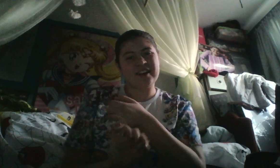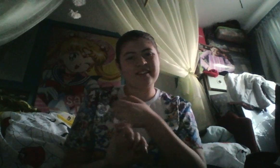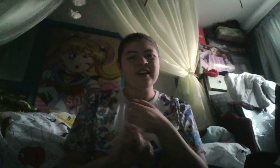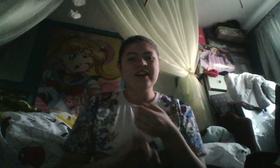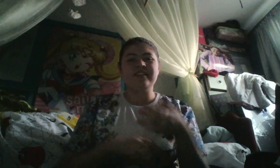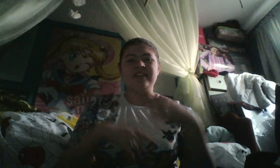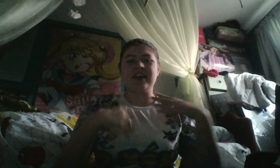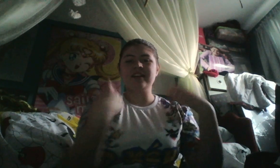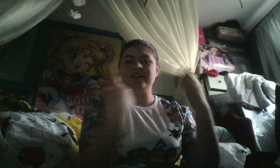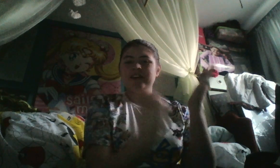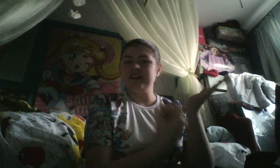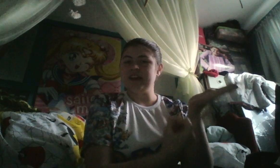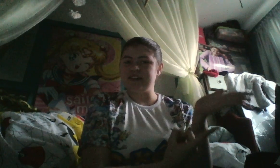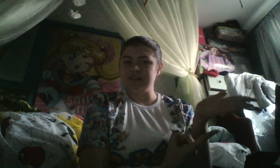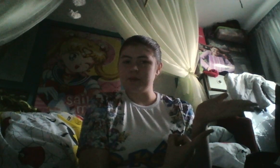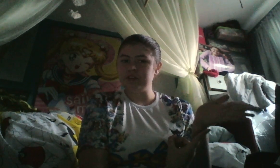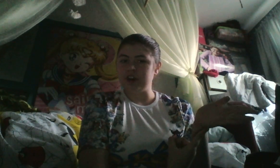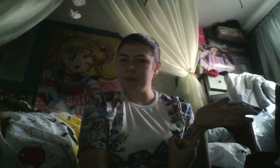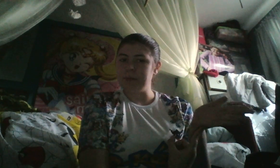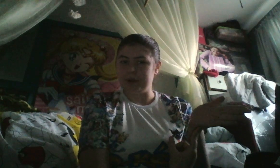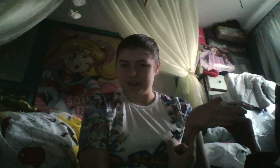works. And T is a single top and bottom.